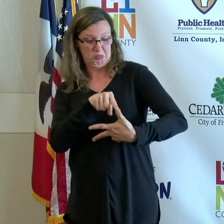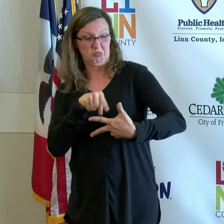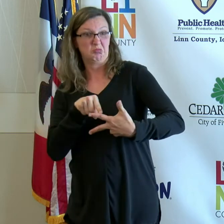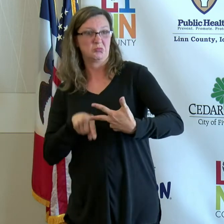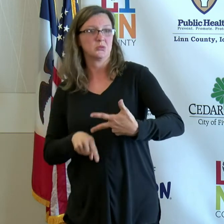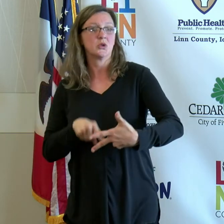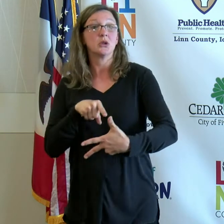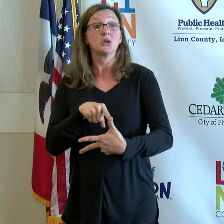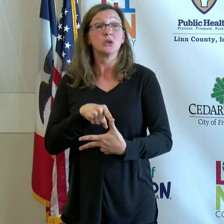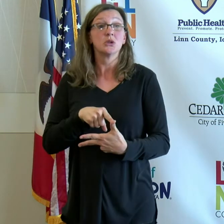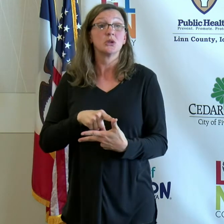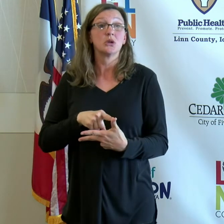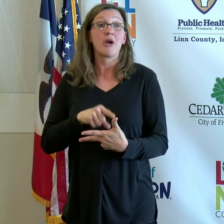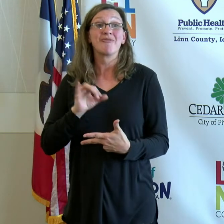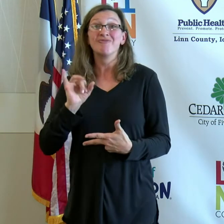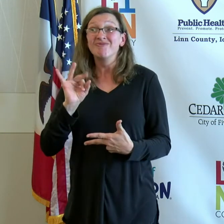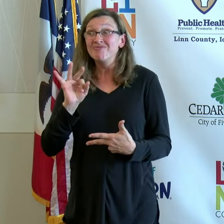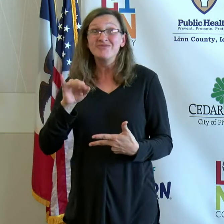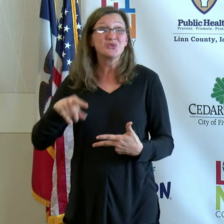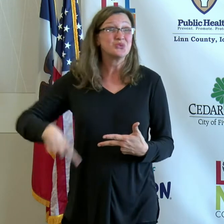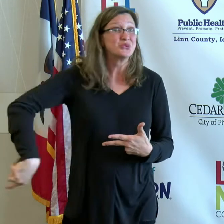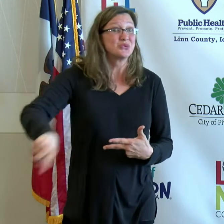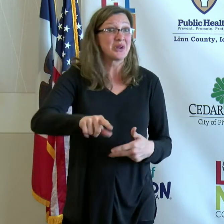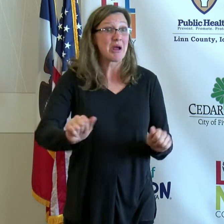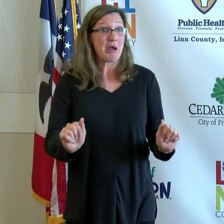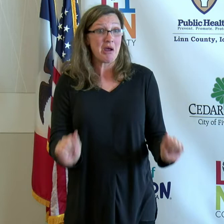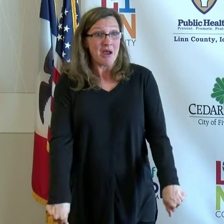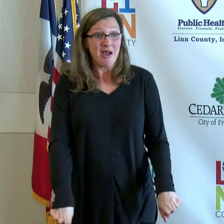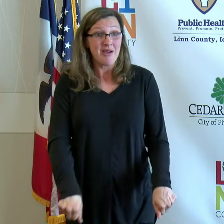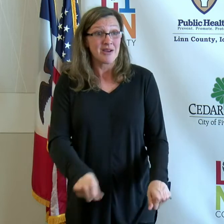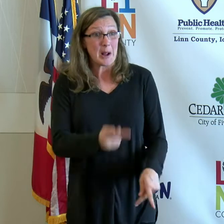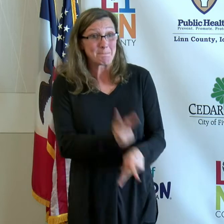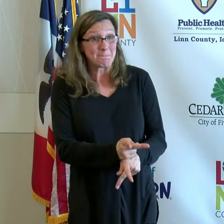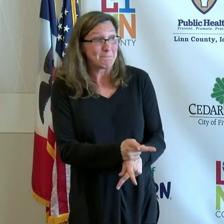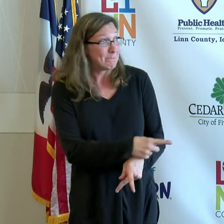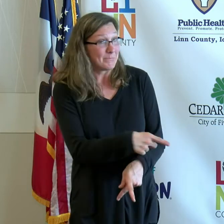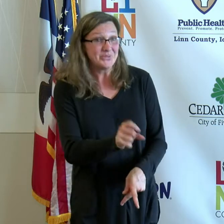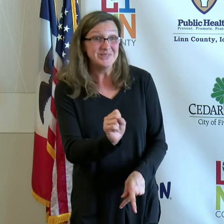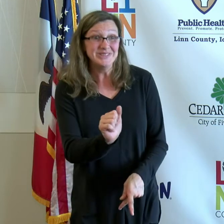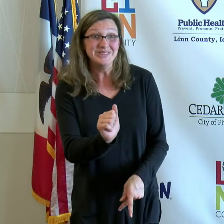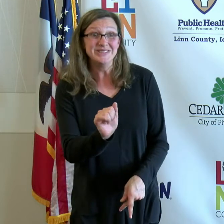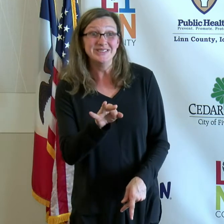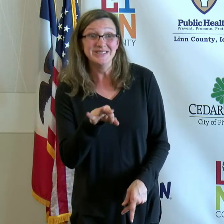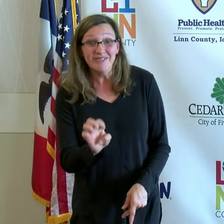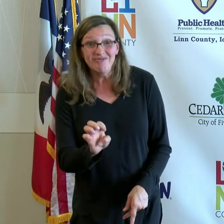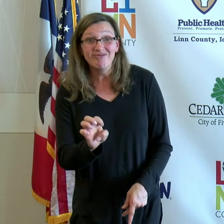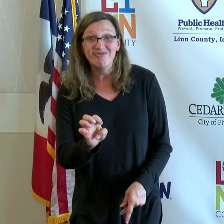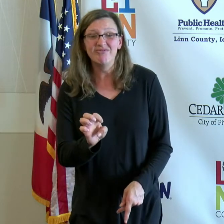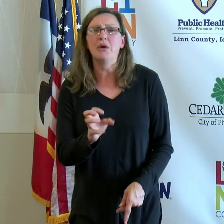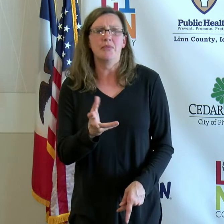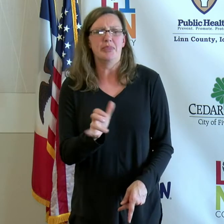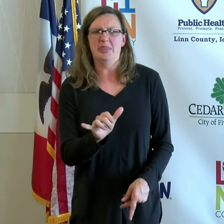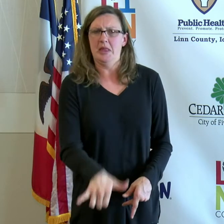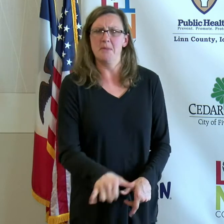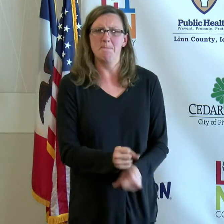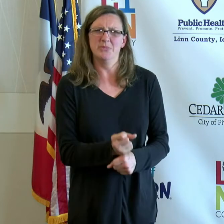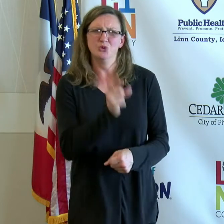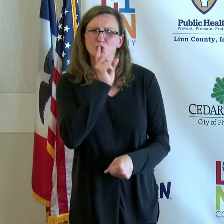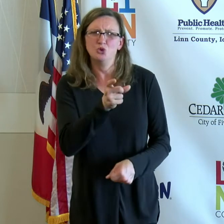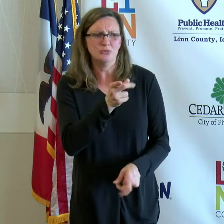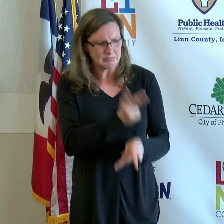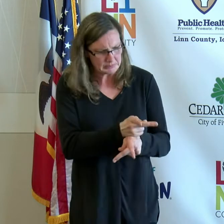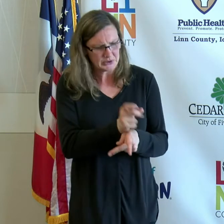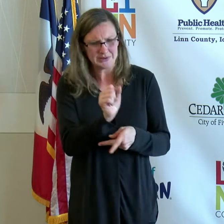in our community from falling behind and even overburdening our healthcare system even more. You can reach